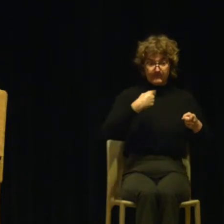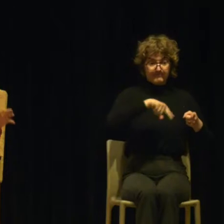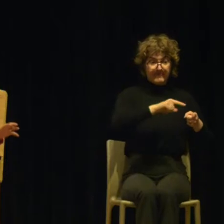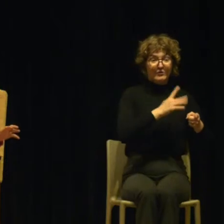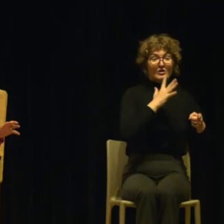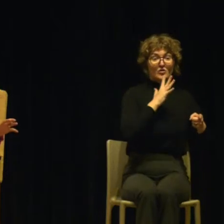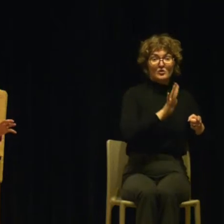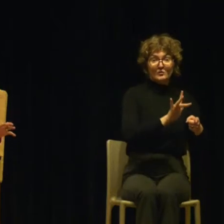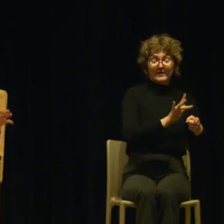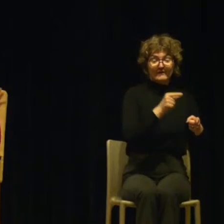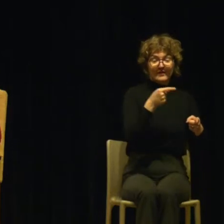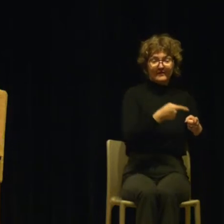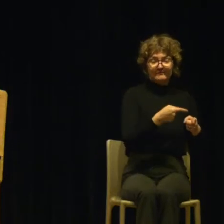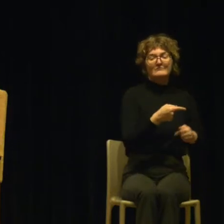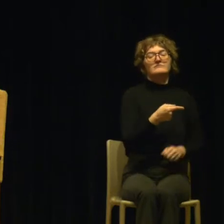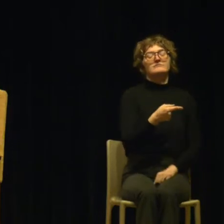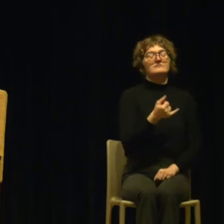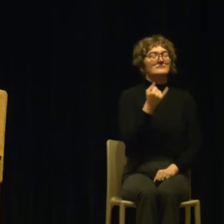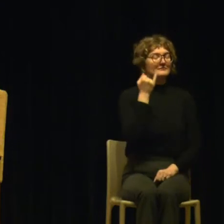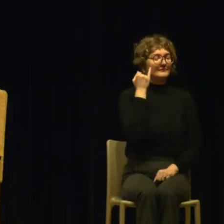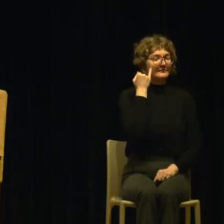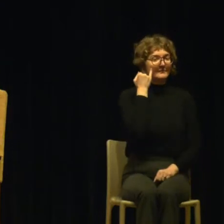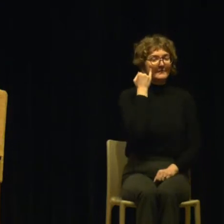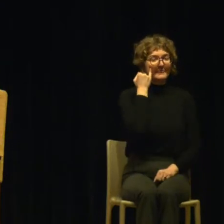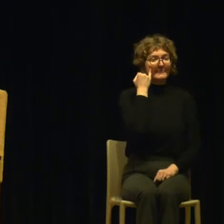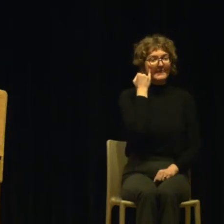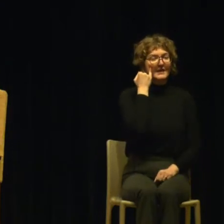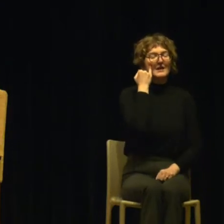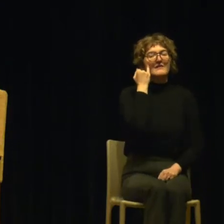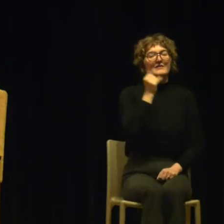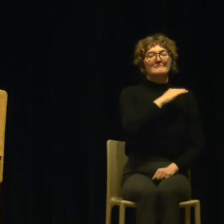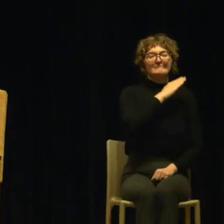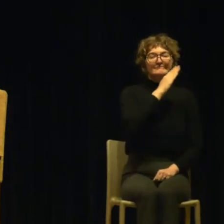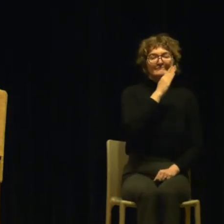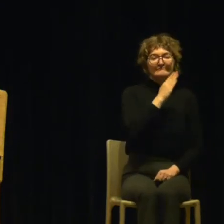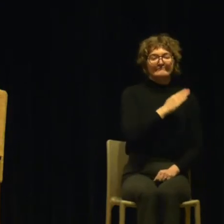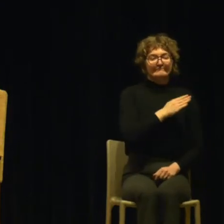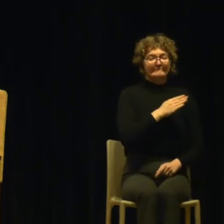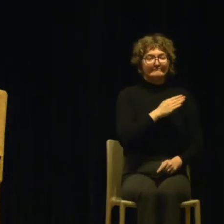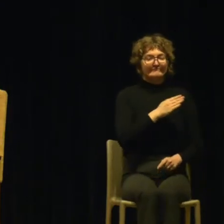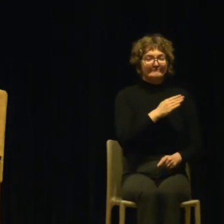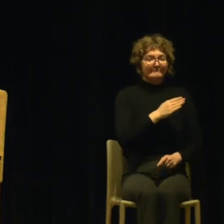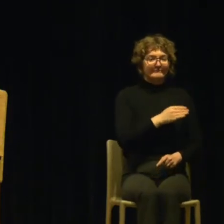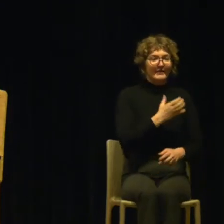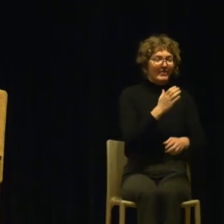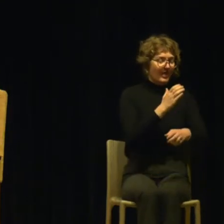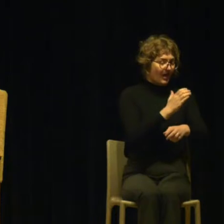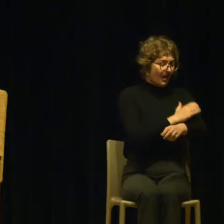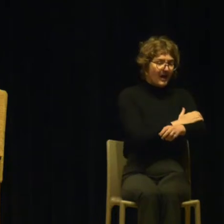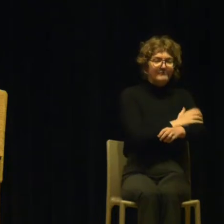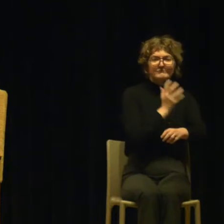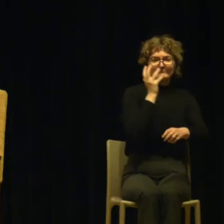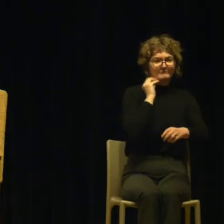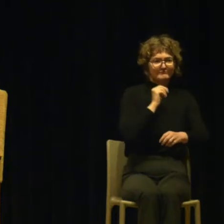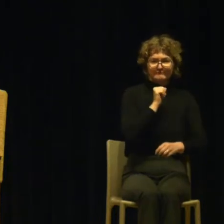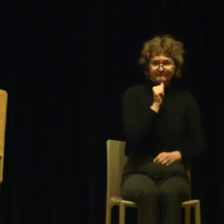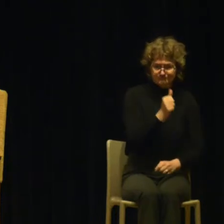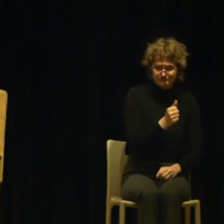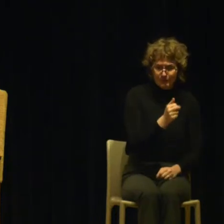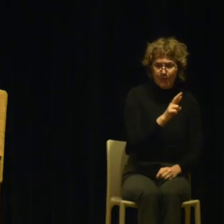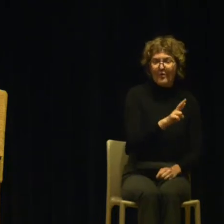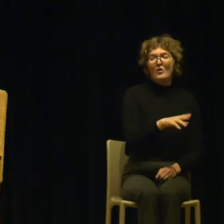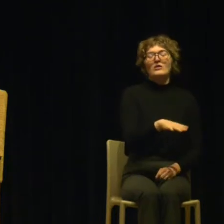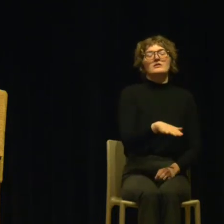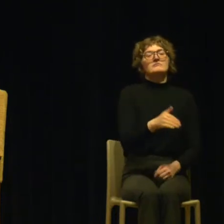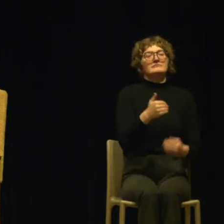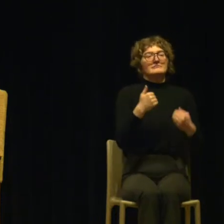25, if you do these things, you may never get to the high blood pressure and the diabetes, or you'll at least get